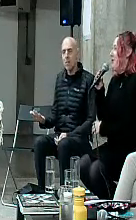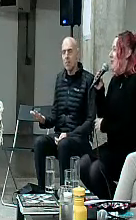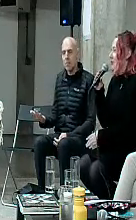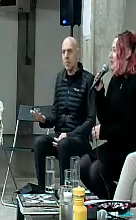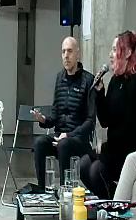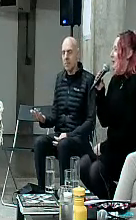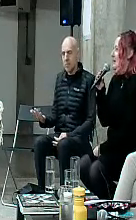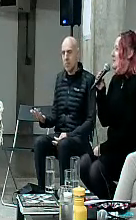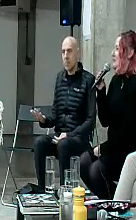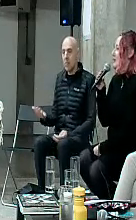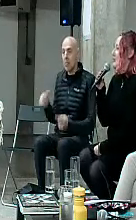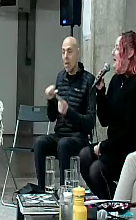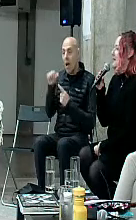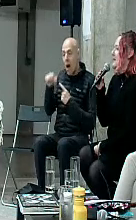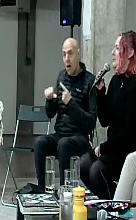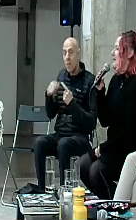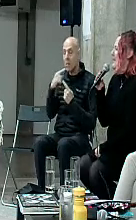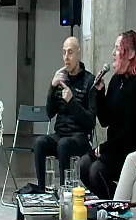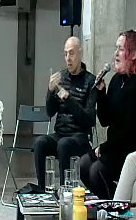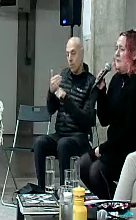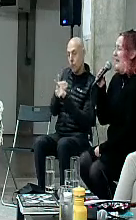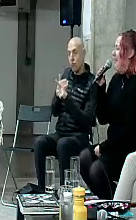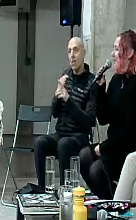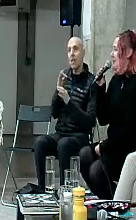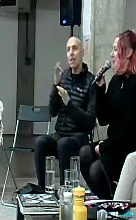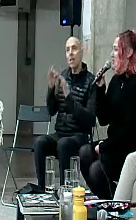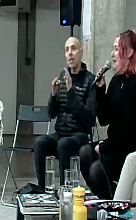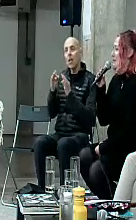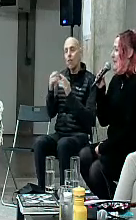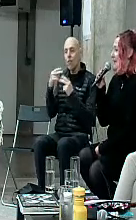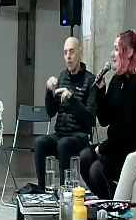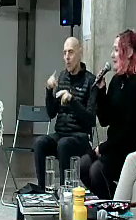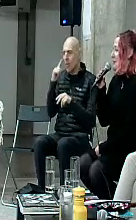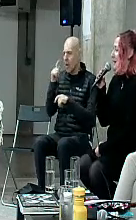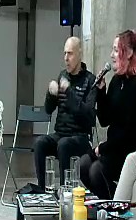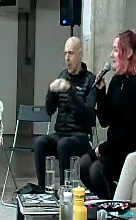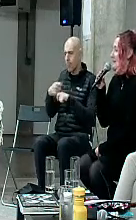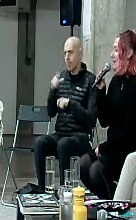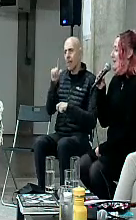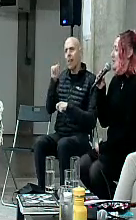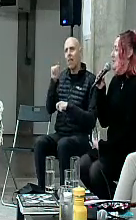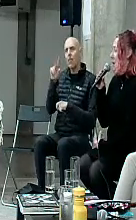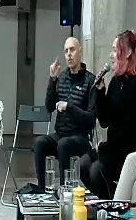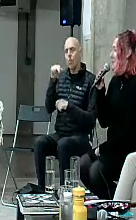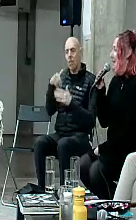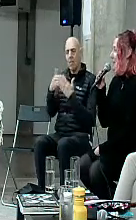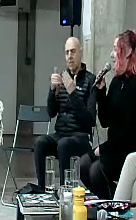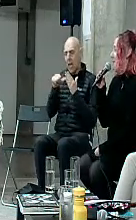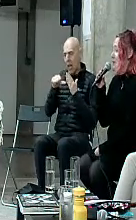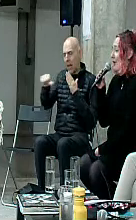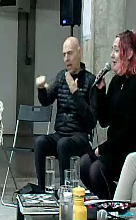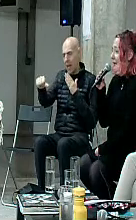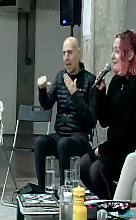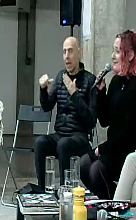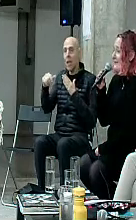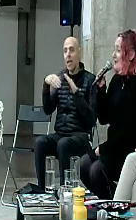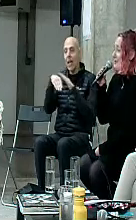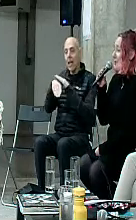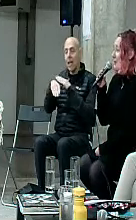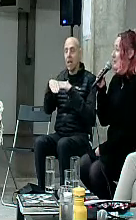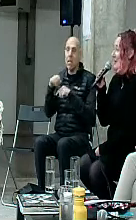After numerous pre-inquest reviews, we ended up with, I think it was either an 11 or a 12-day inquest. During the COVID pandemic, it was all